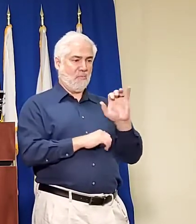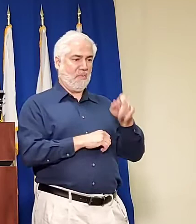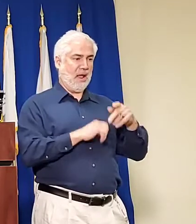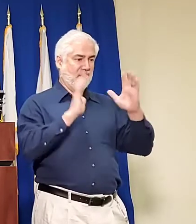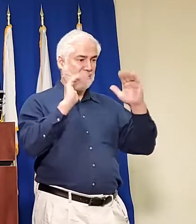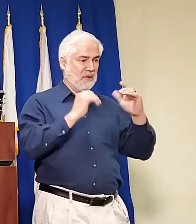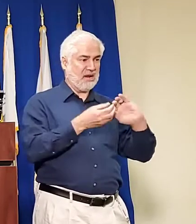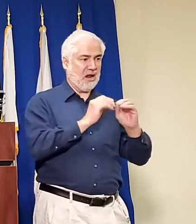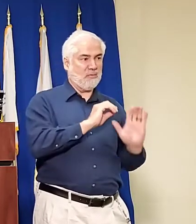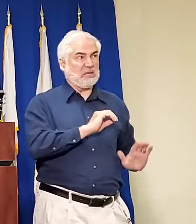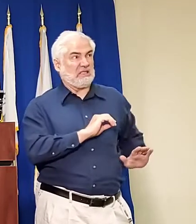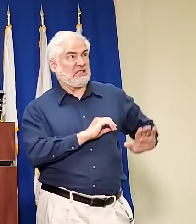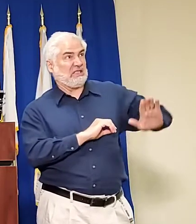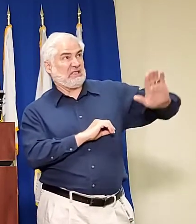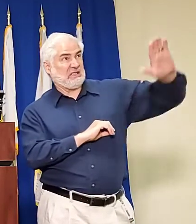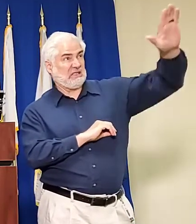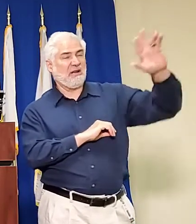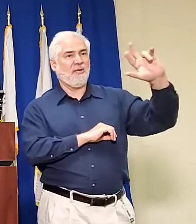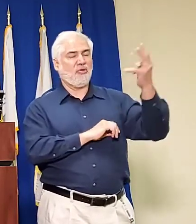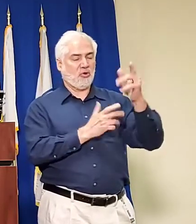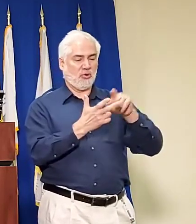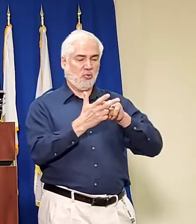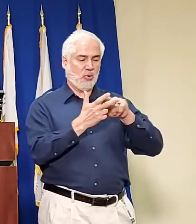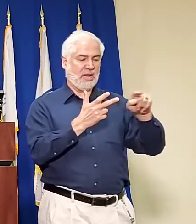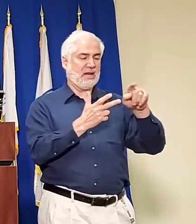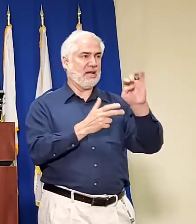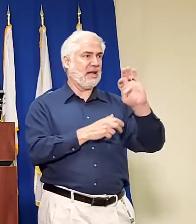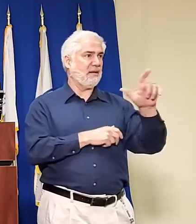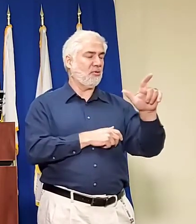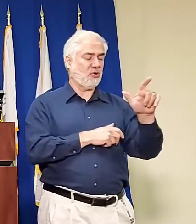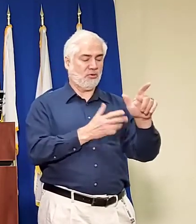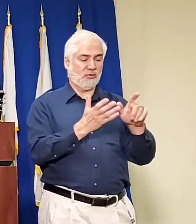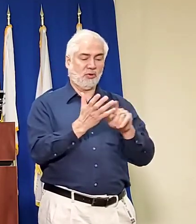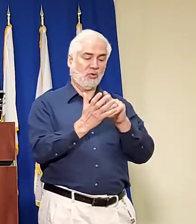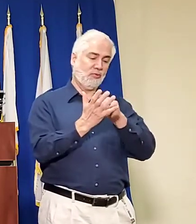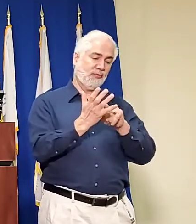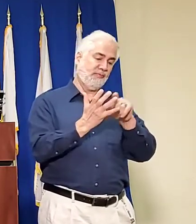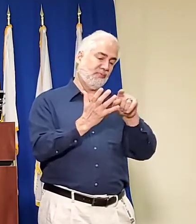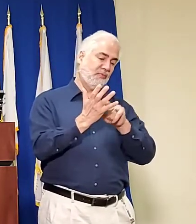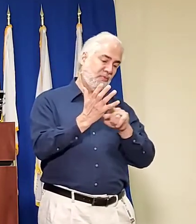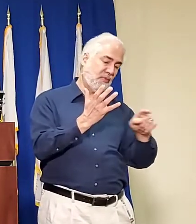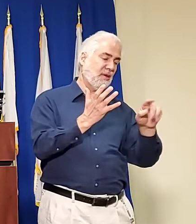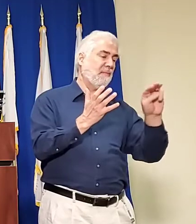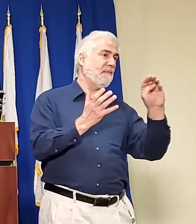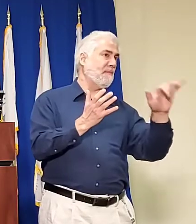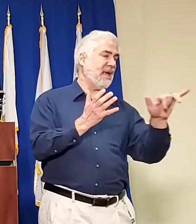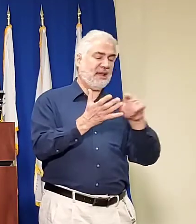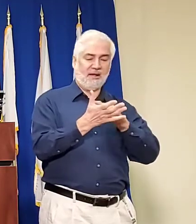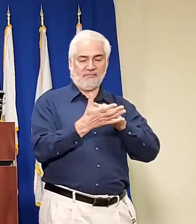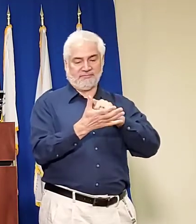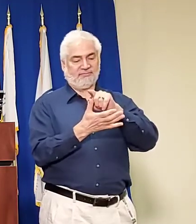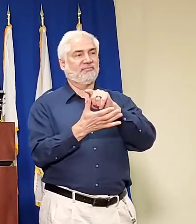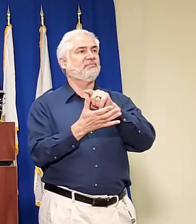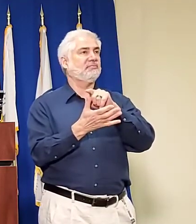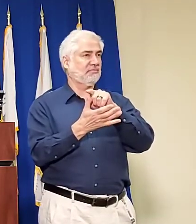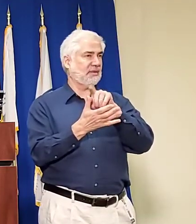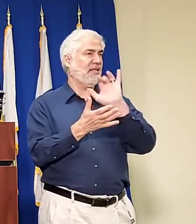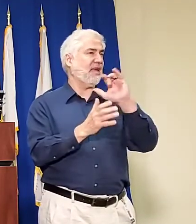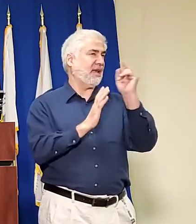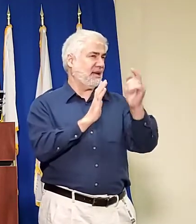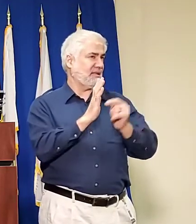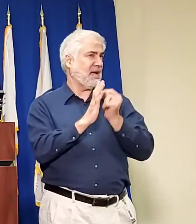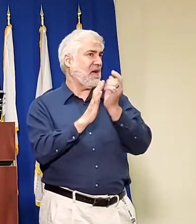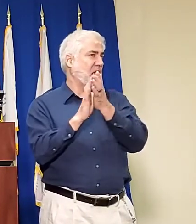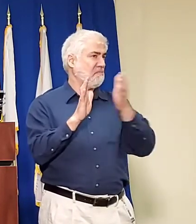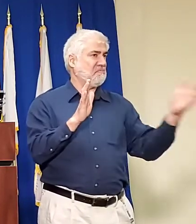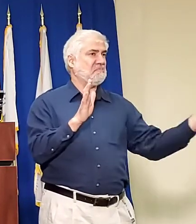would be that third week of April into the 1st of May. Our team, as well as